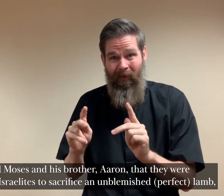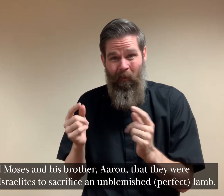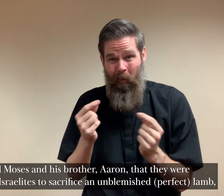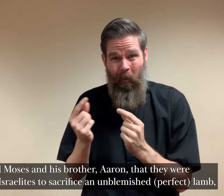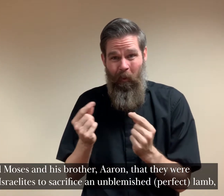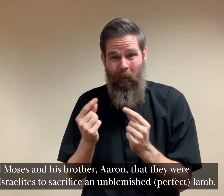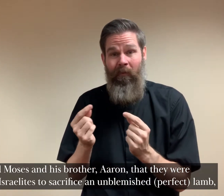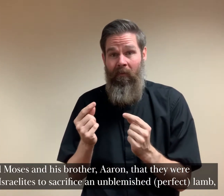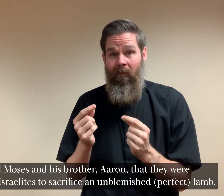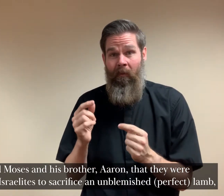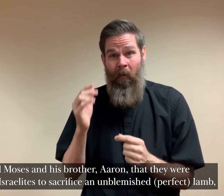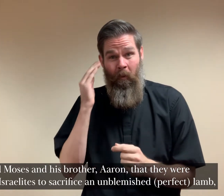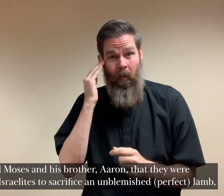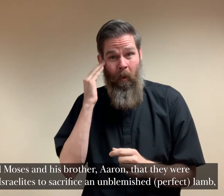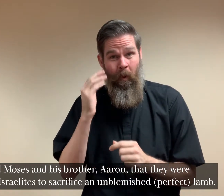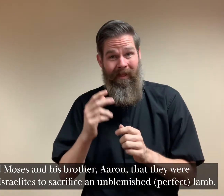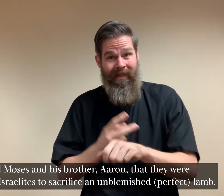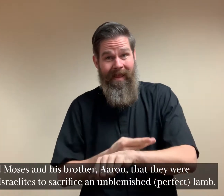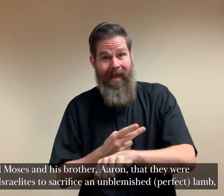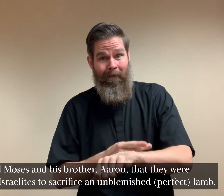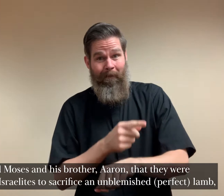unblemished, perfect lamb.